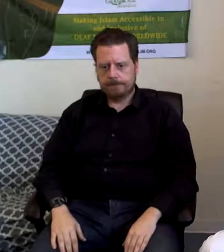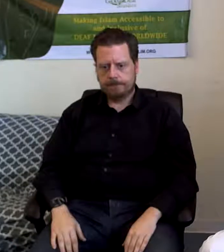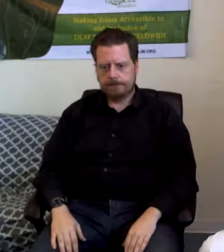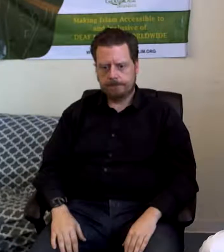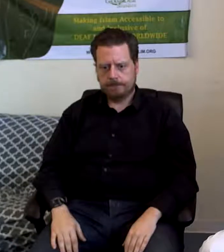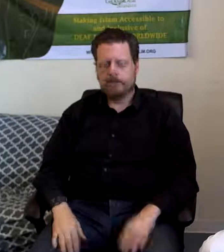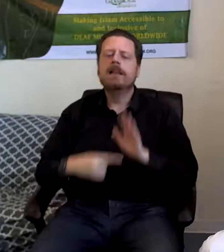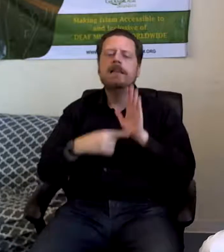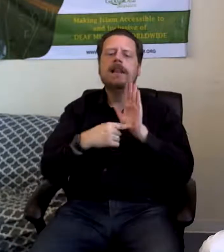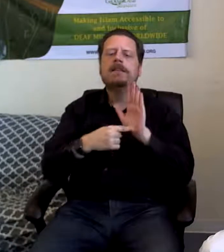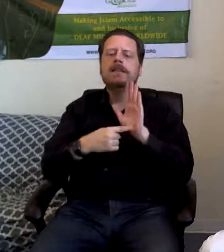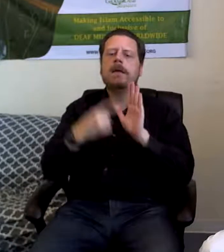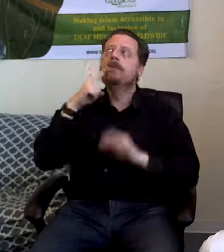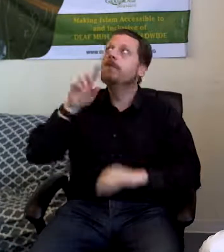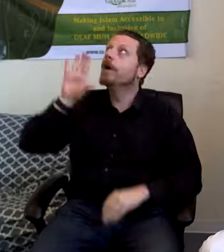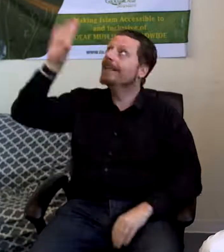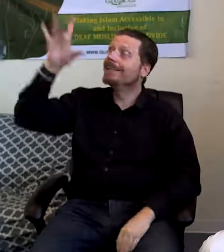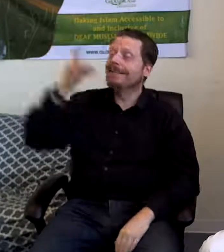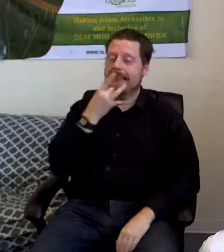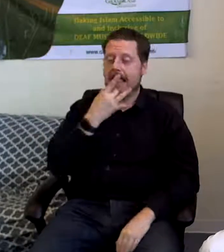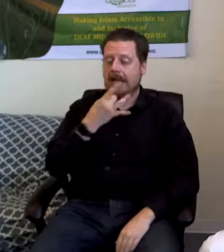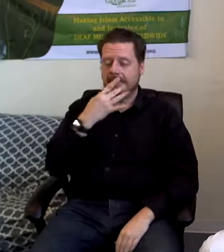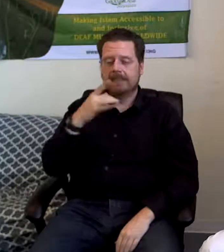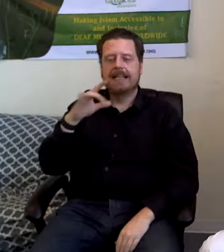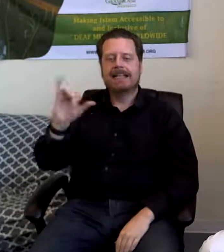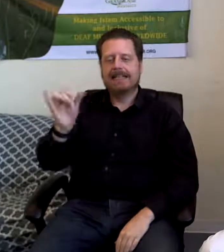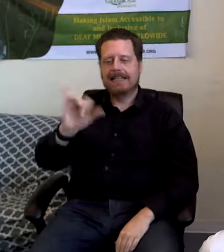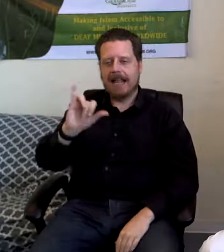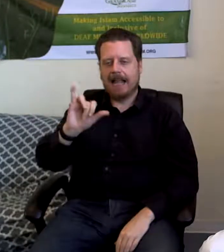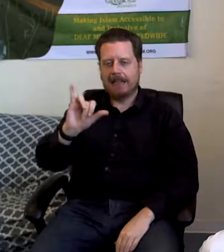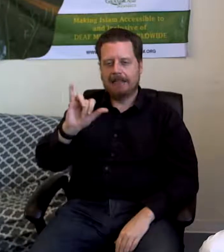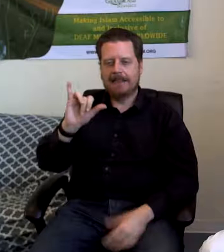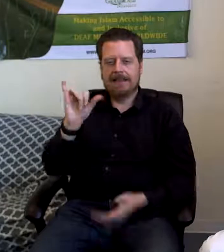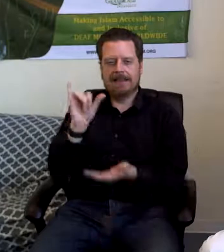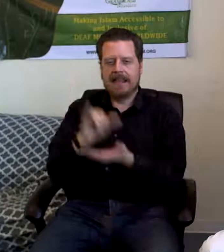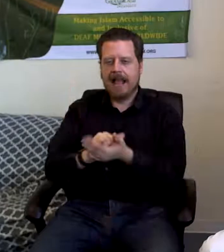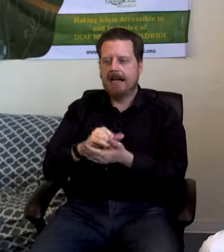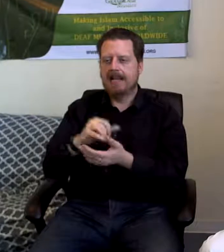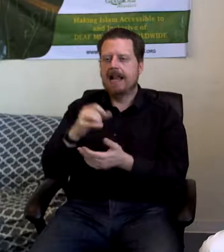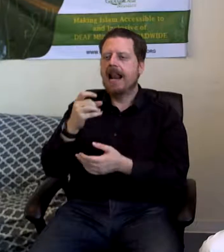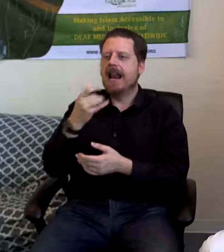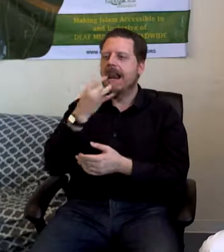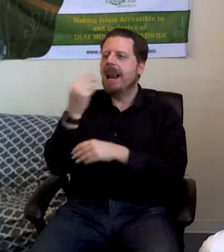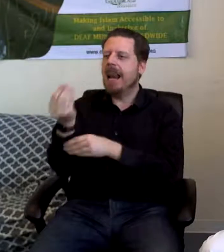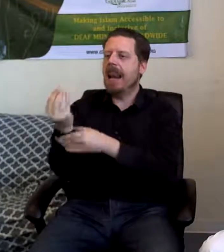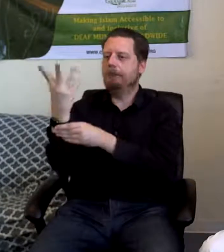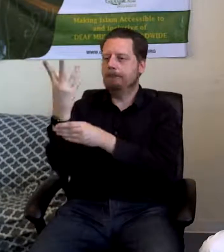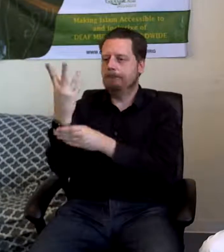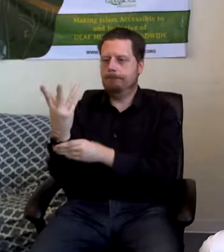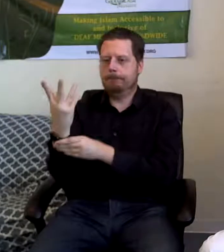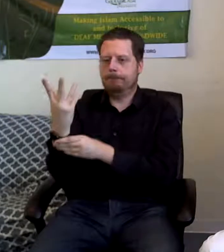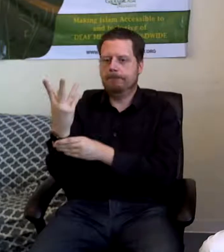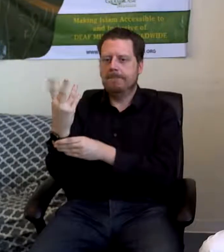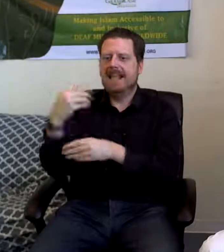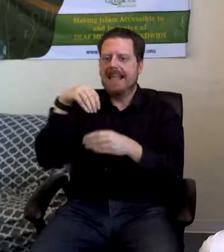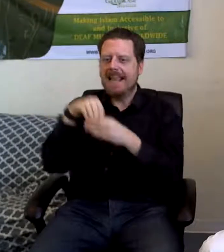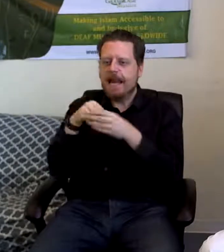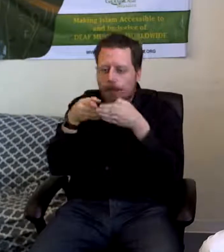The example of His light is like that of a lamp in a